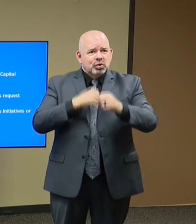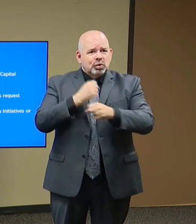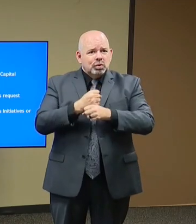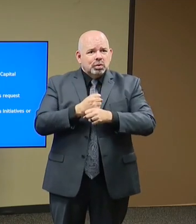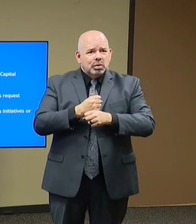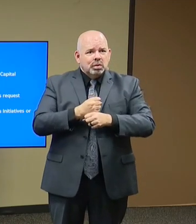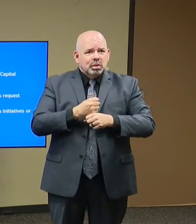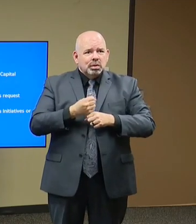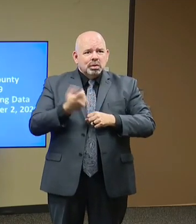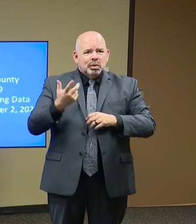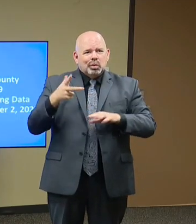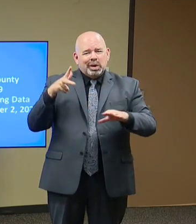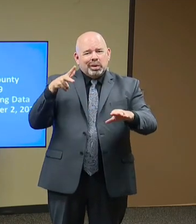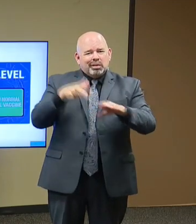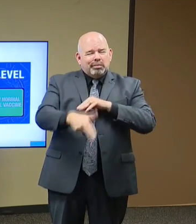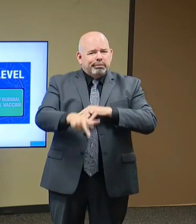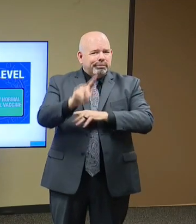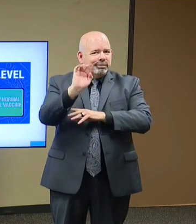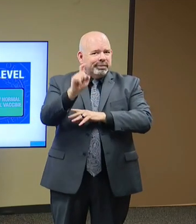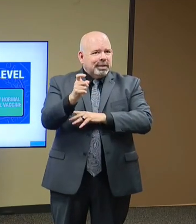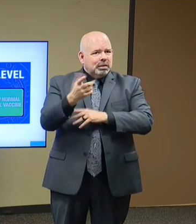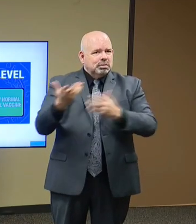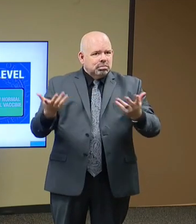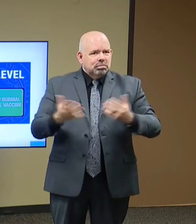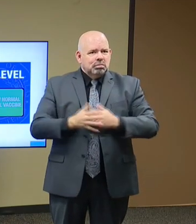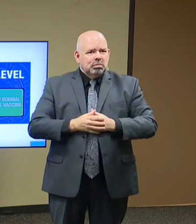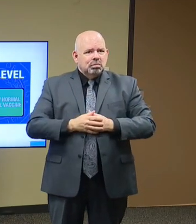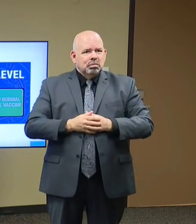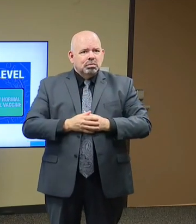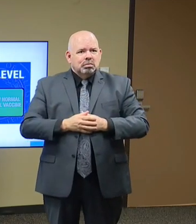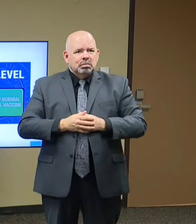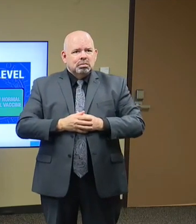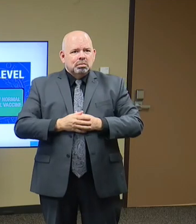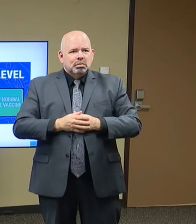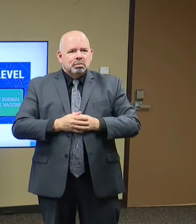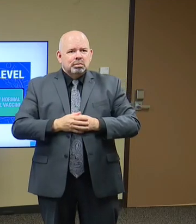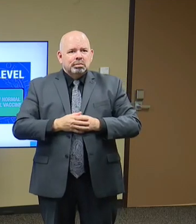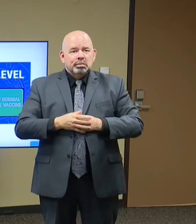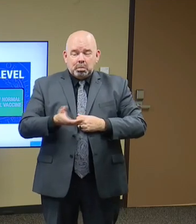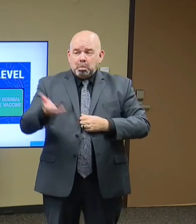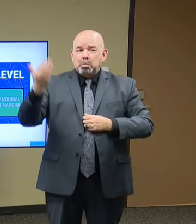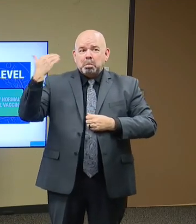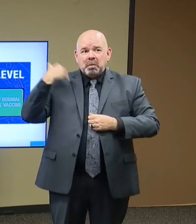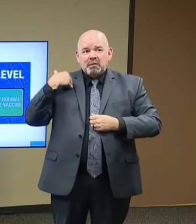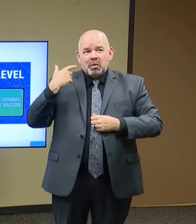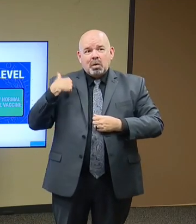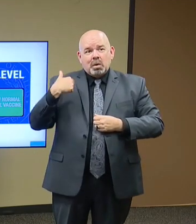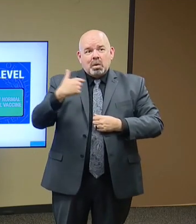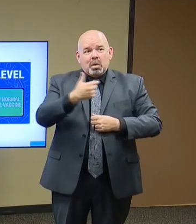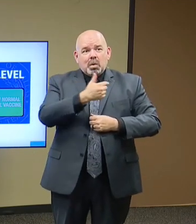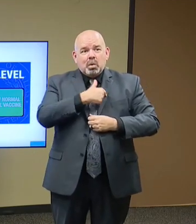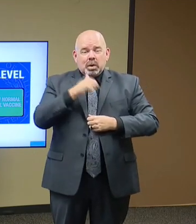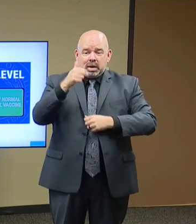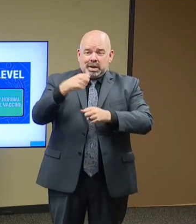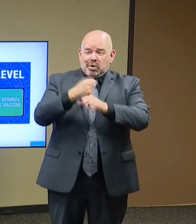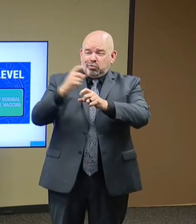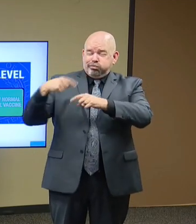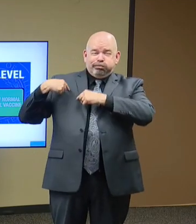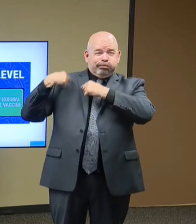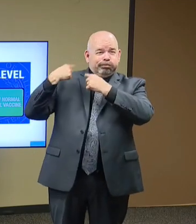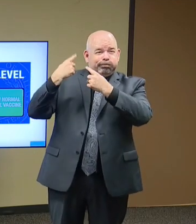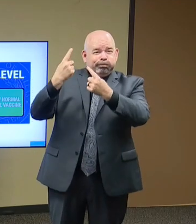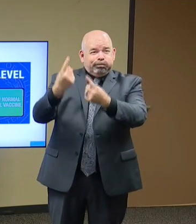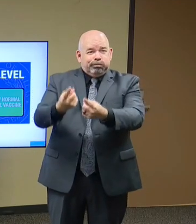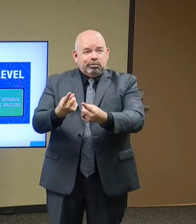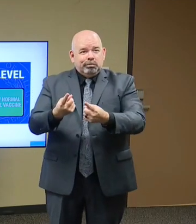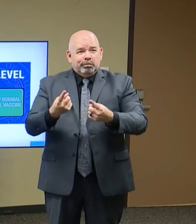years. And so we'll have the lowest penny tax rate that we've had in 10 years. I don't know where the other jurisdictions